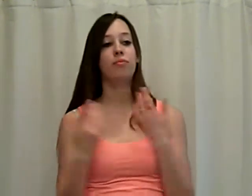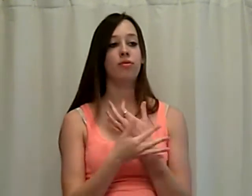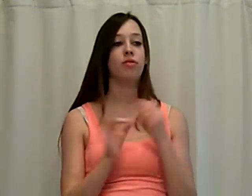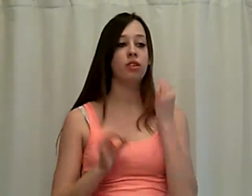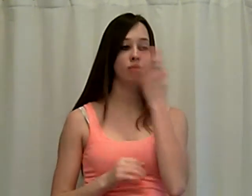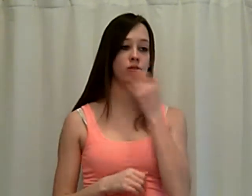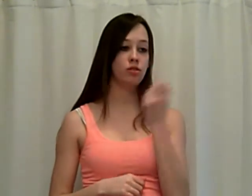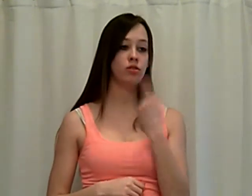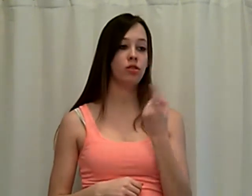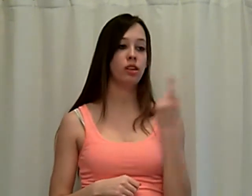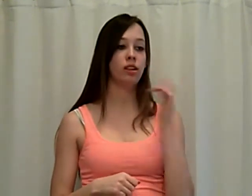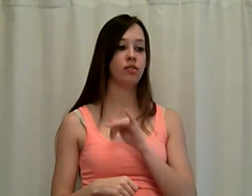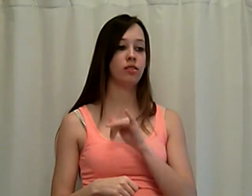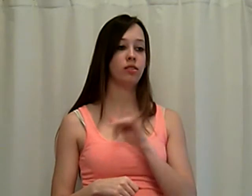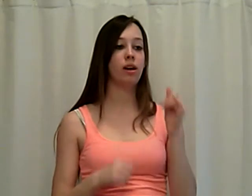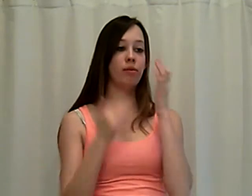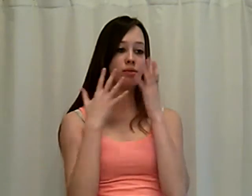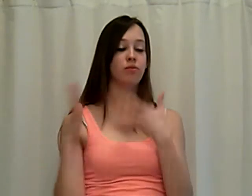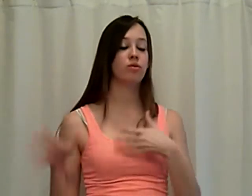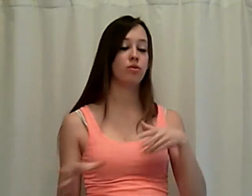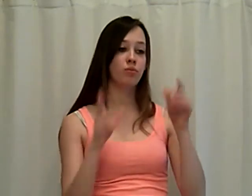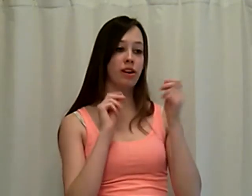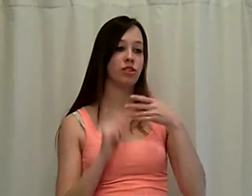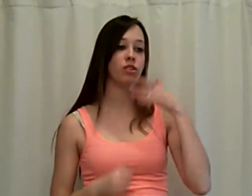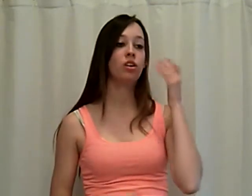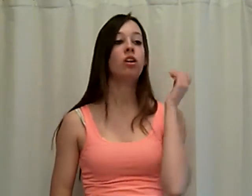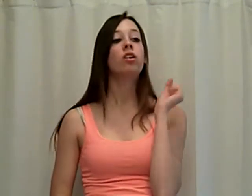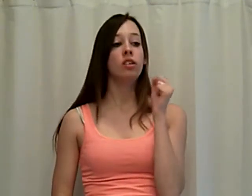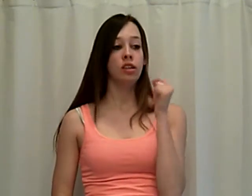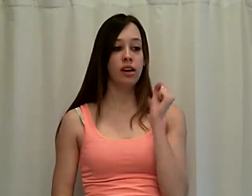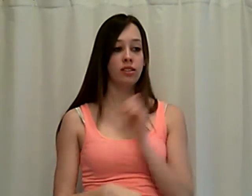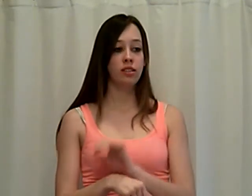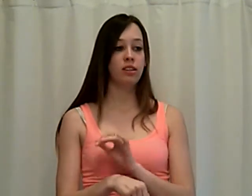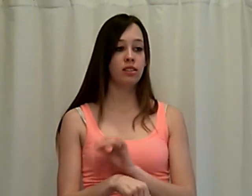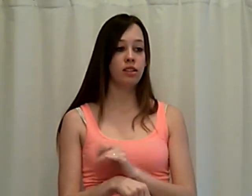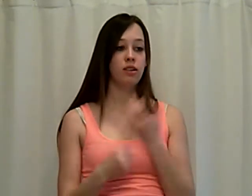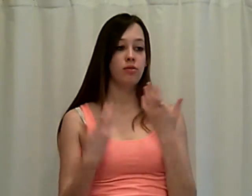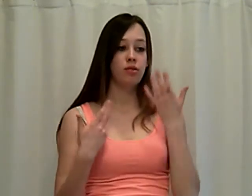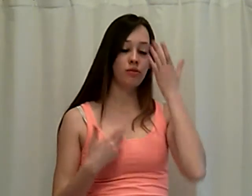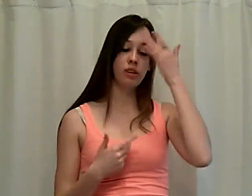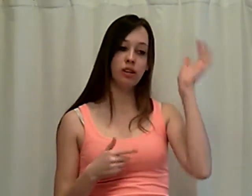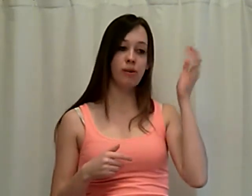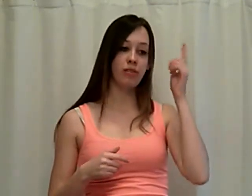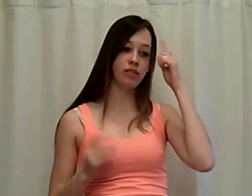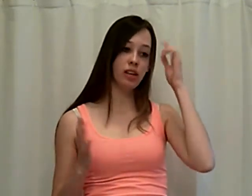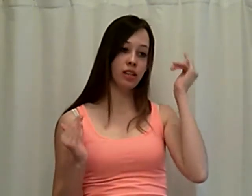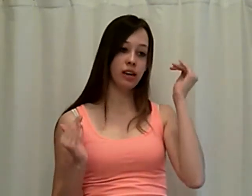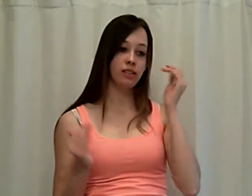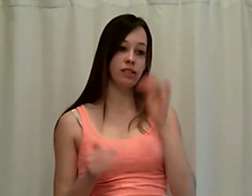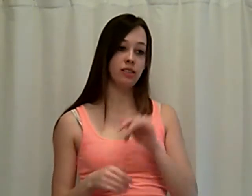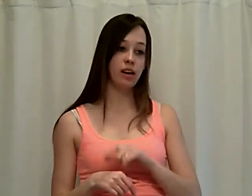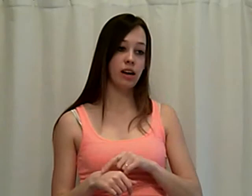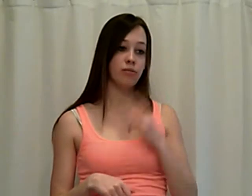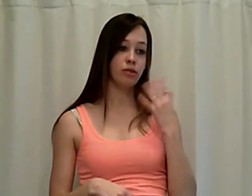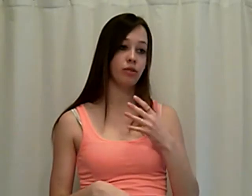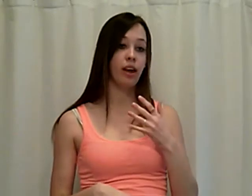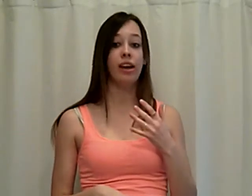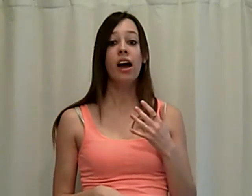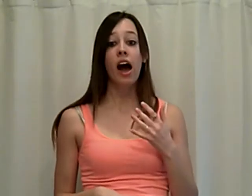happy, free, confused, and lonely at the same time. It's miserable and magical. Yeah, tonight's the night and we forget about deadlines. It's time. Okay. I